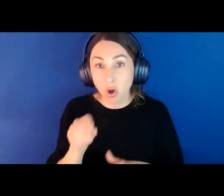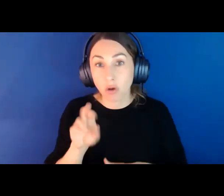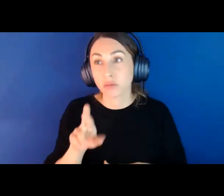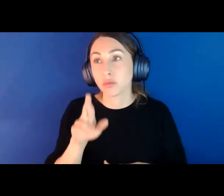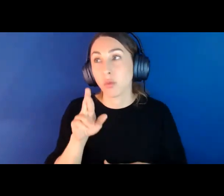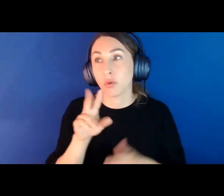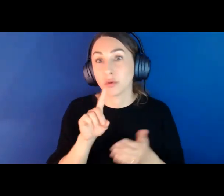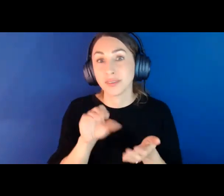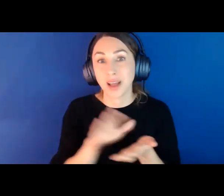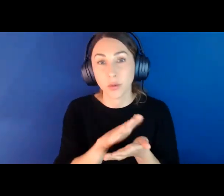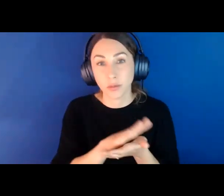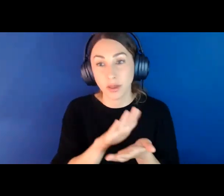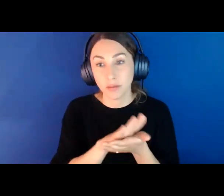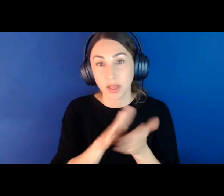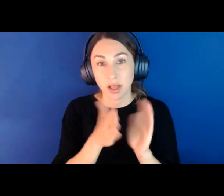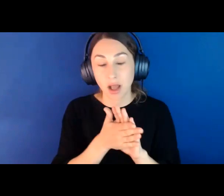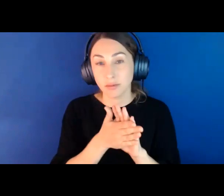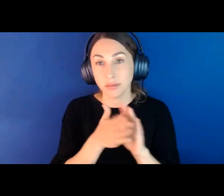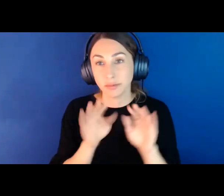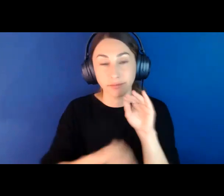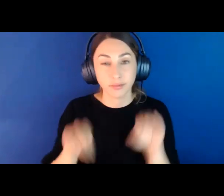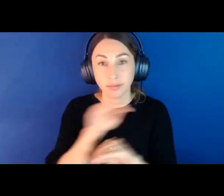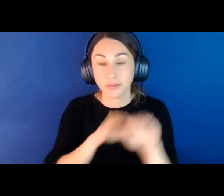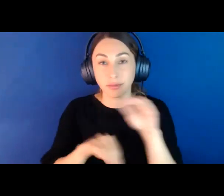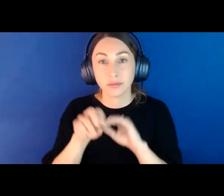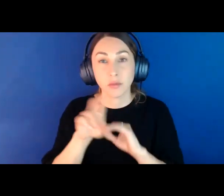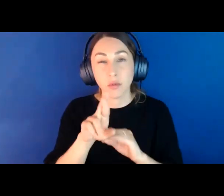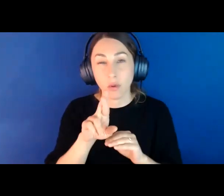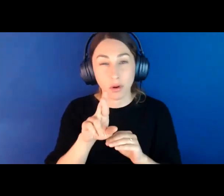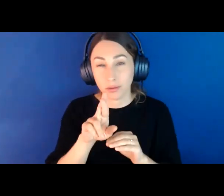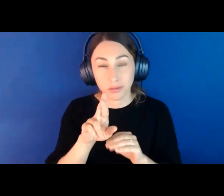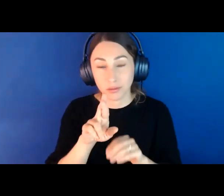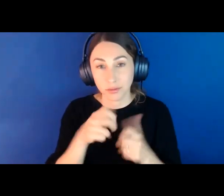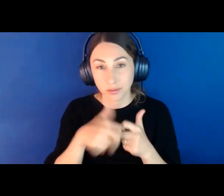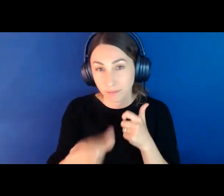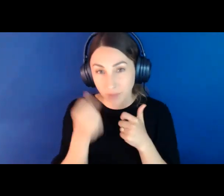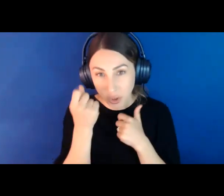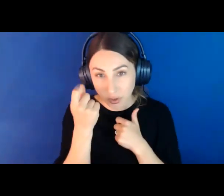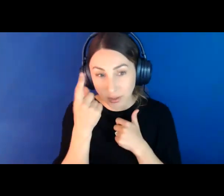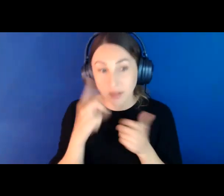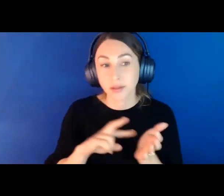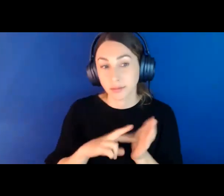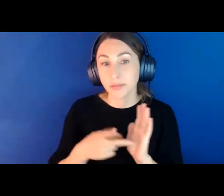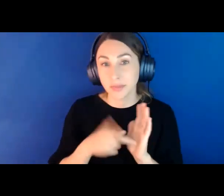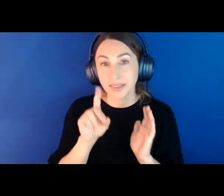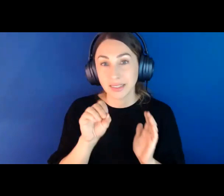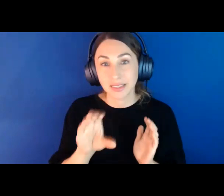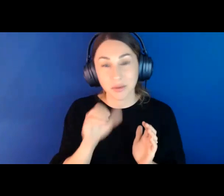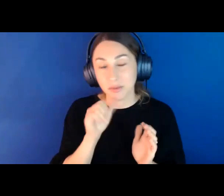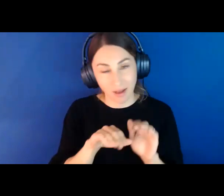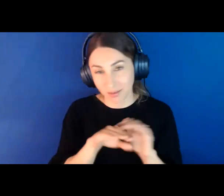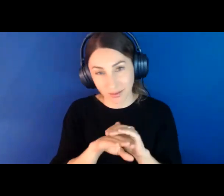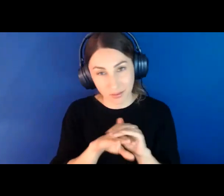comes out of order, or if it's hard to read then, or hard to understand, then your document is not